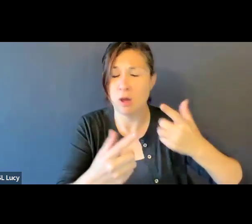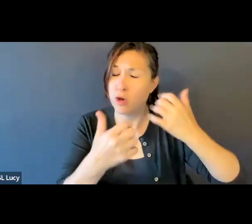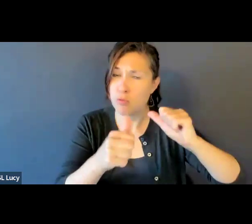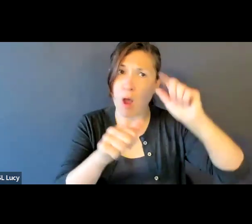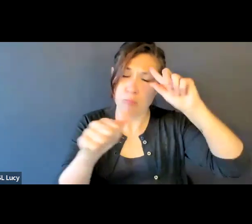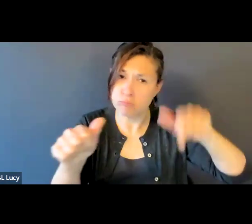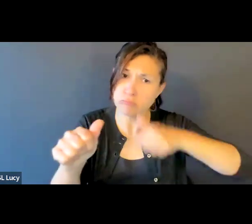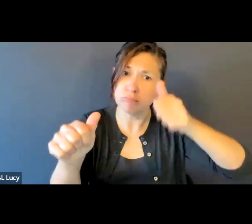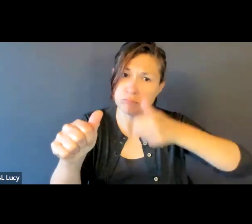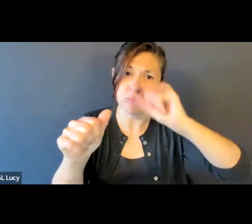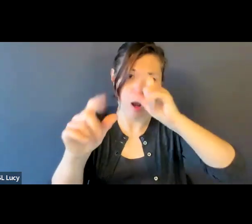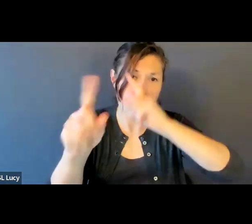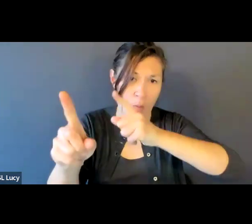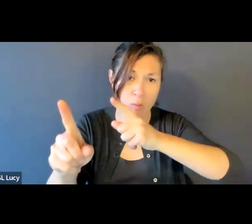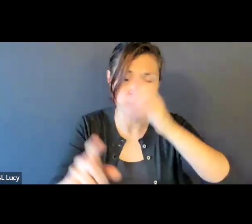as well.